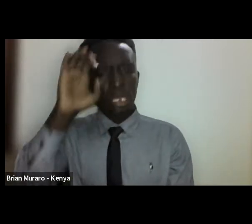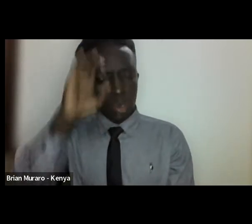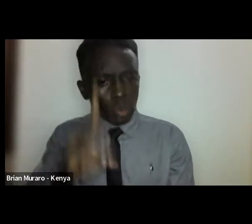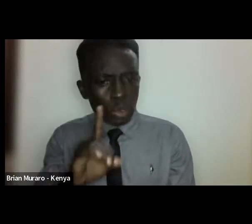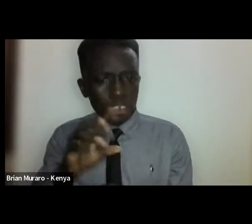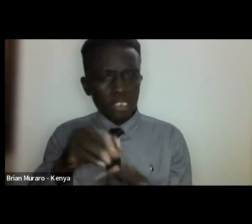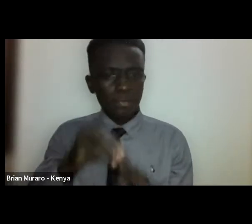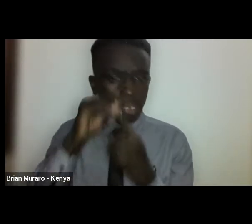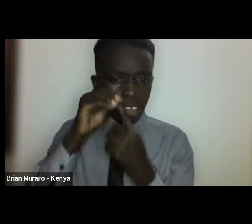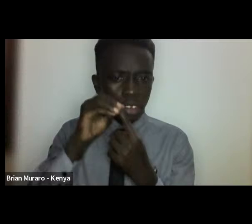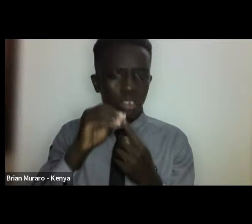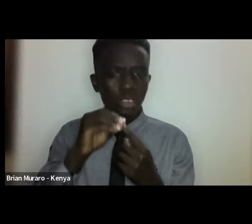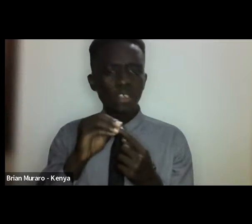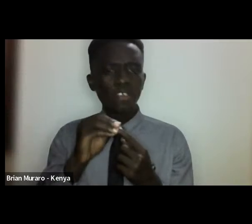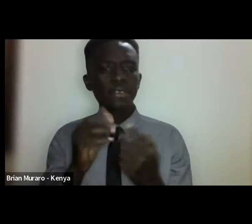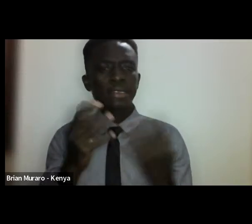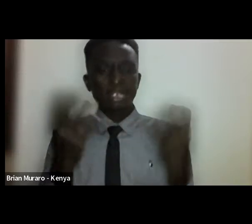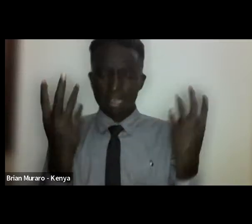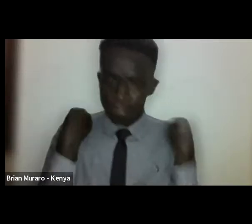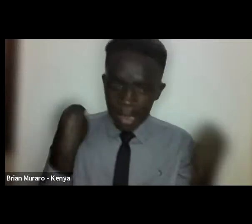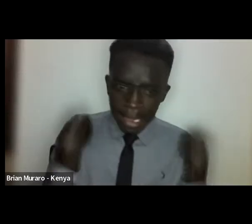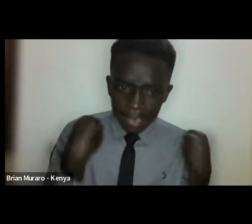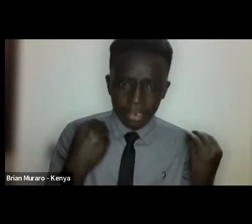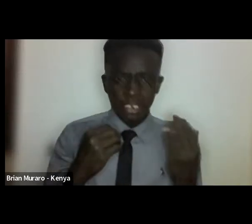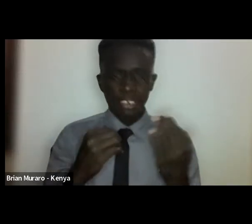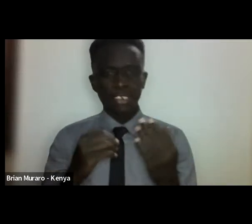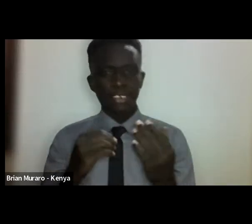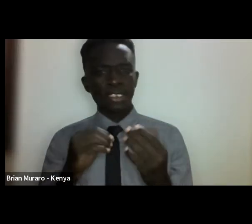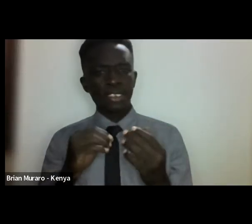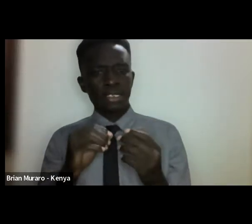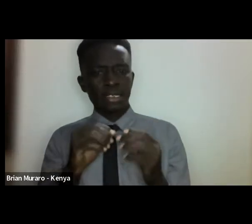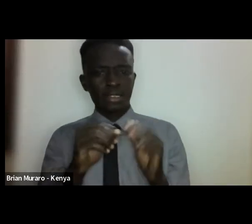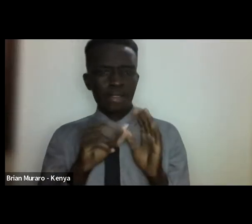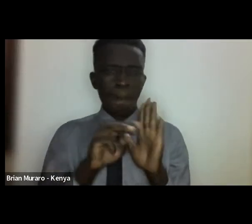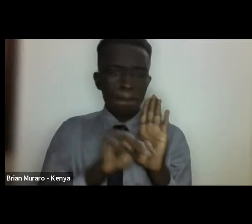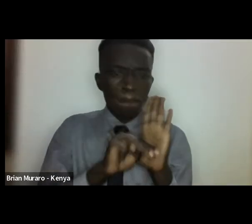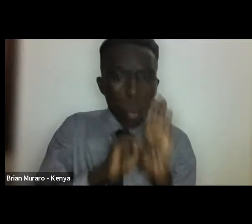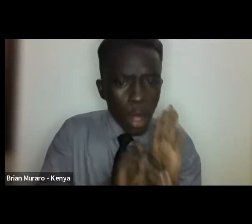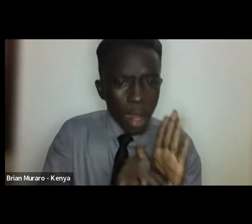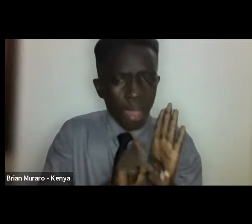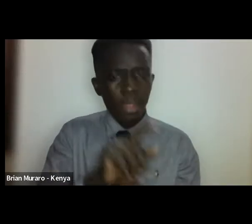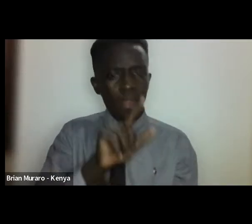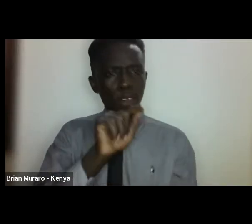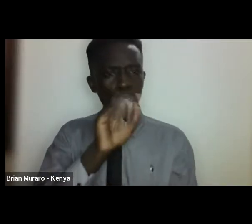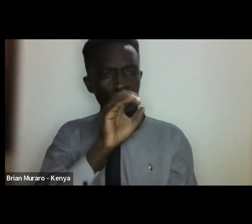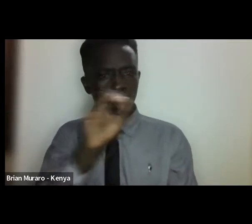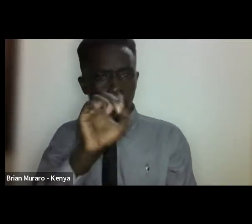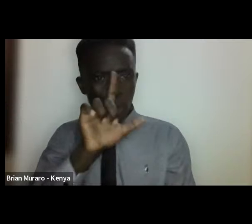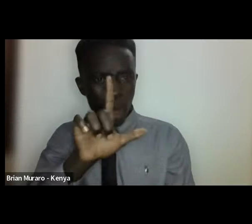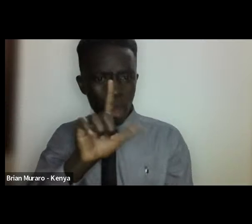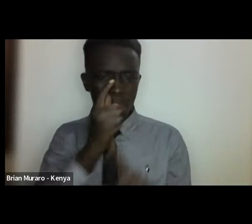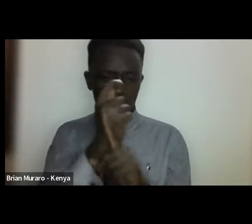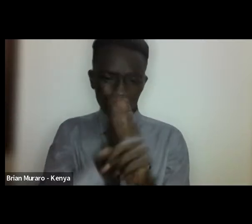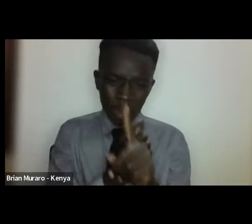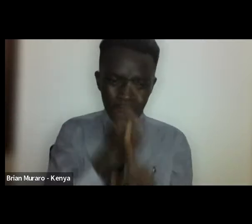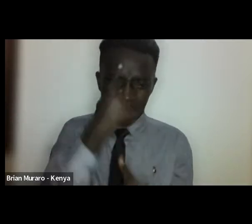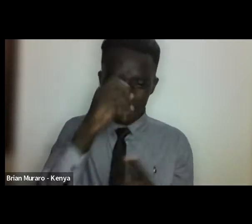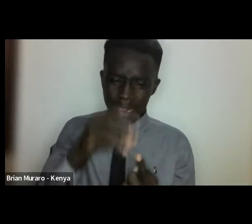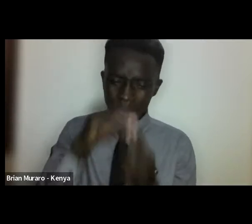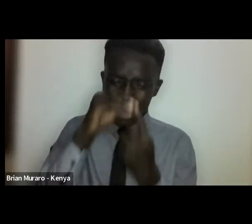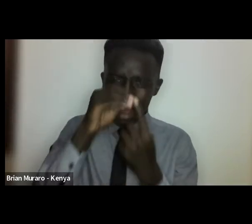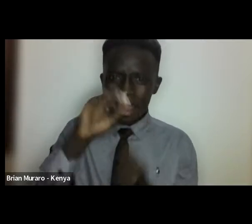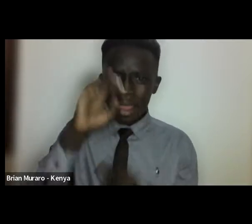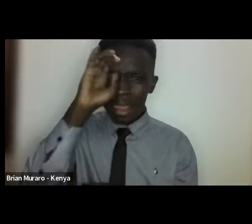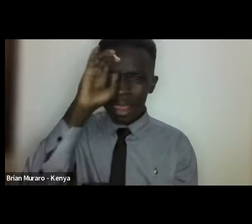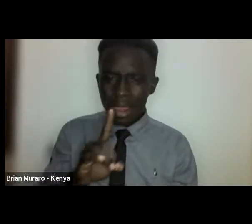the practices of special education, and the tools of special education. So there is a big